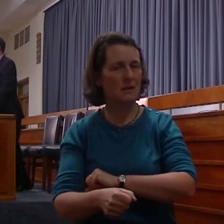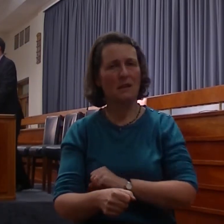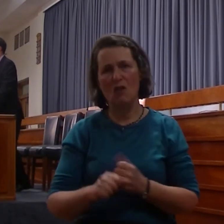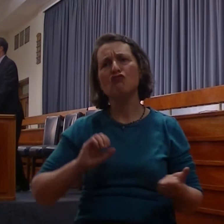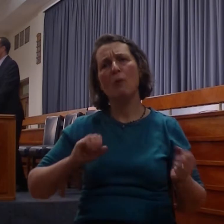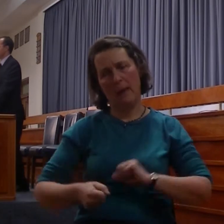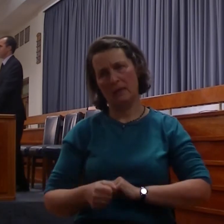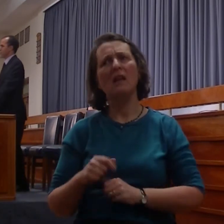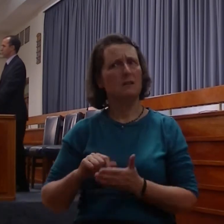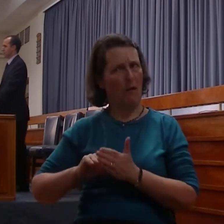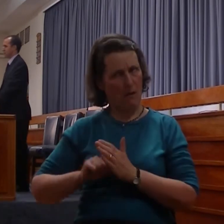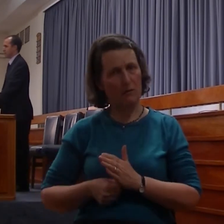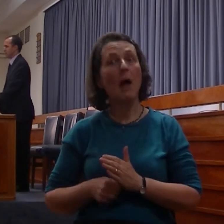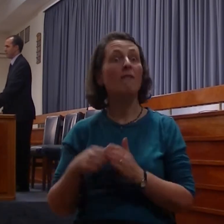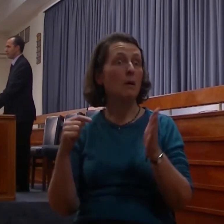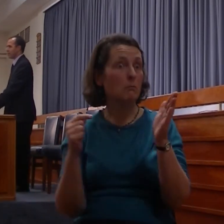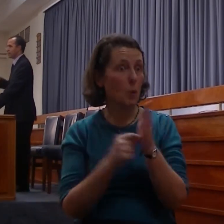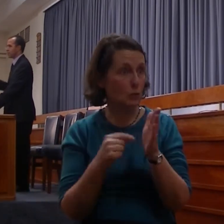the second, he says, repent.